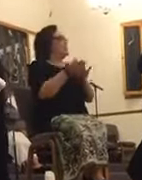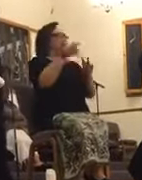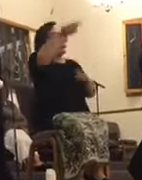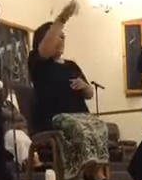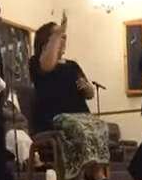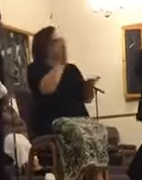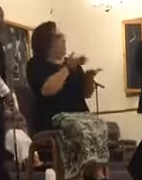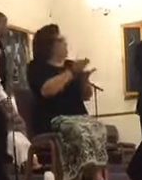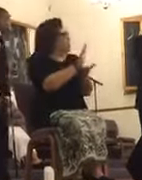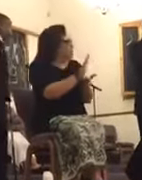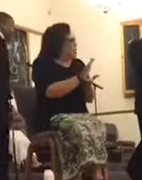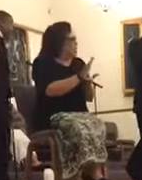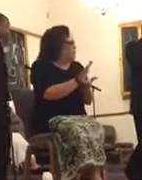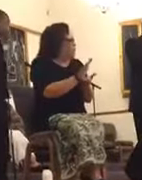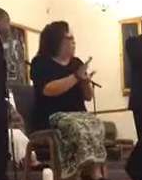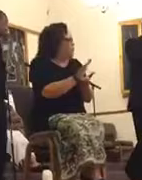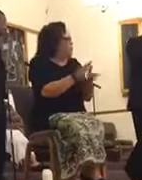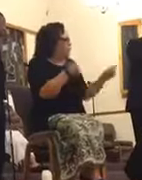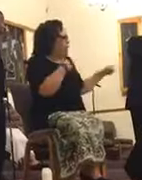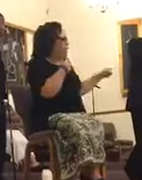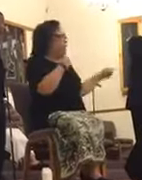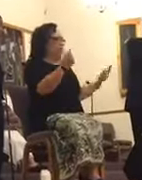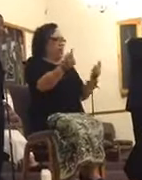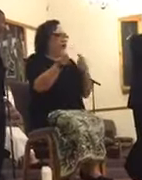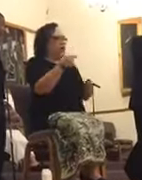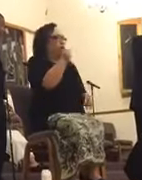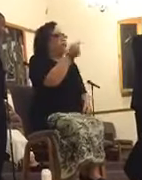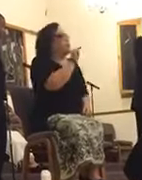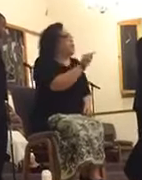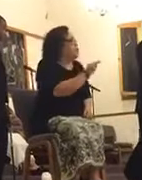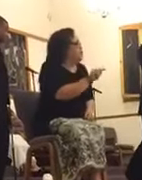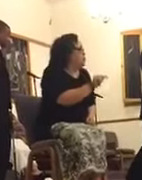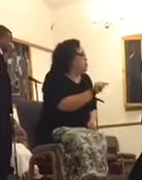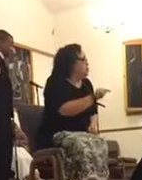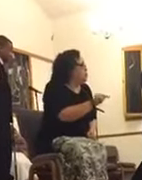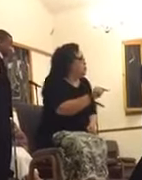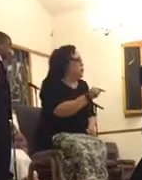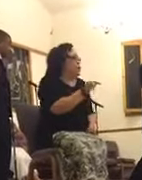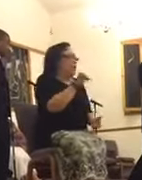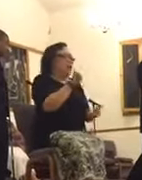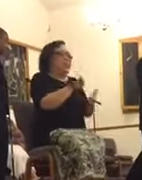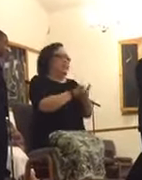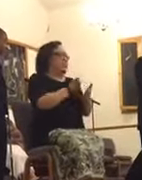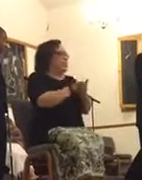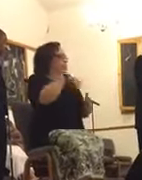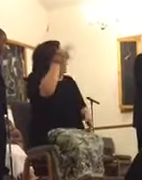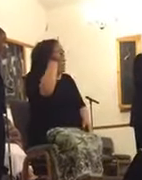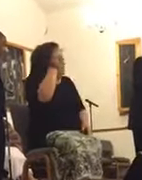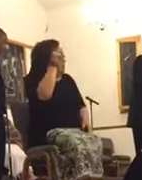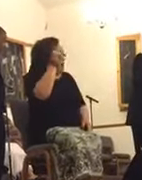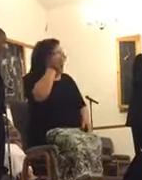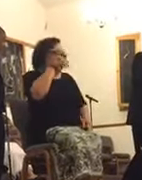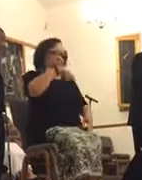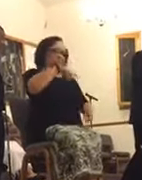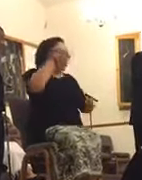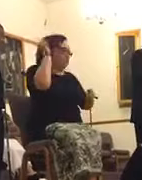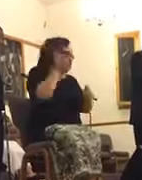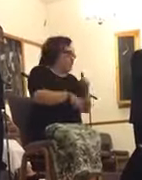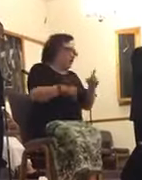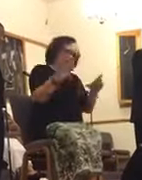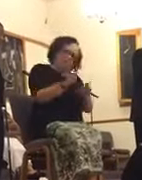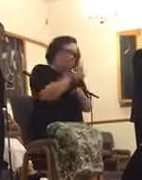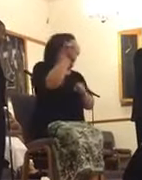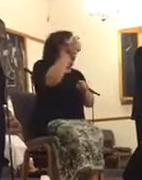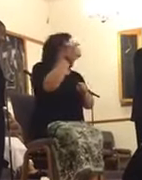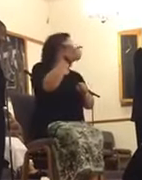all right? And I stop by to tell you that he could not win. Isn't God